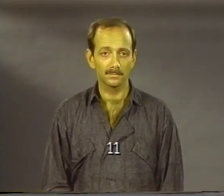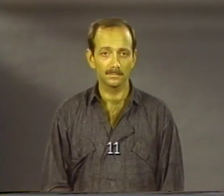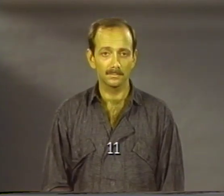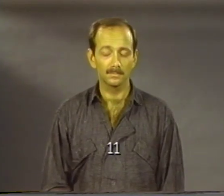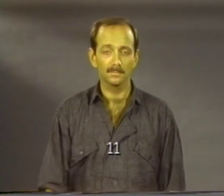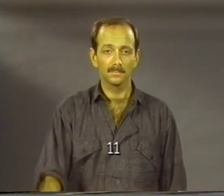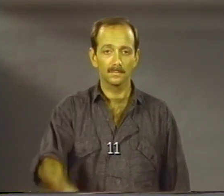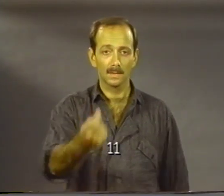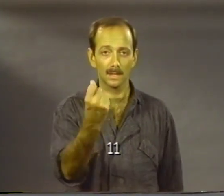11,